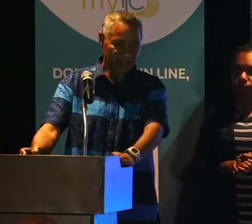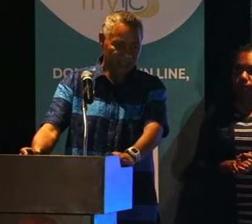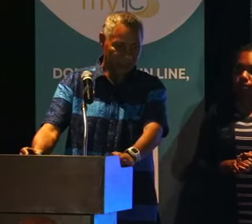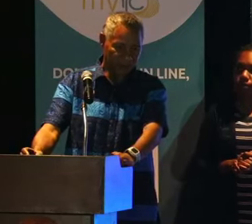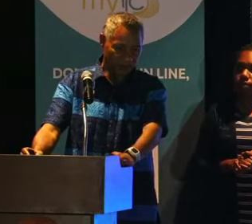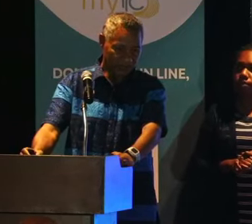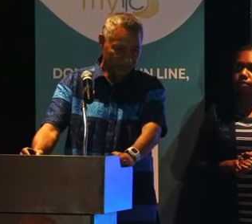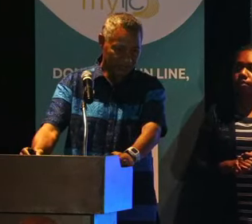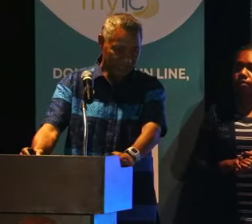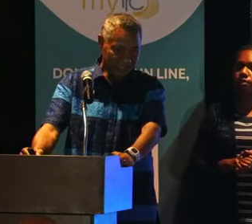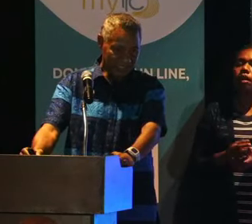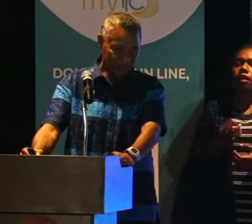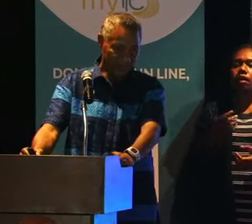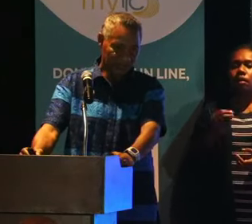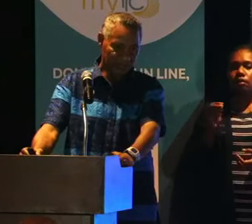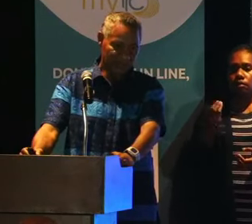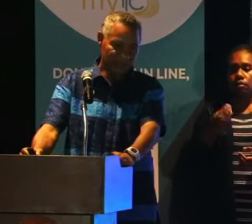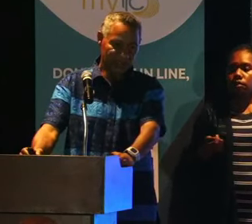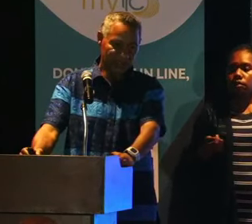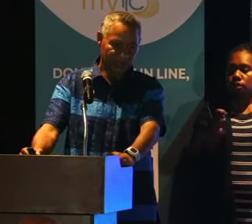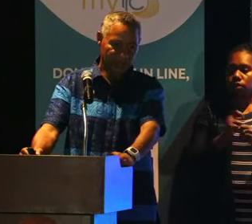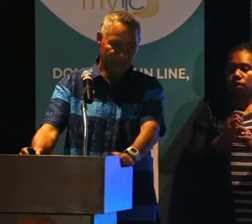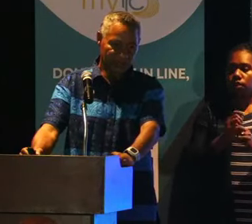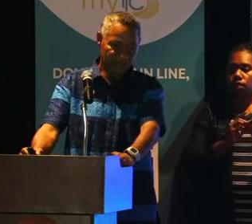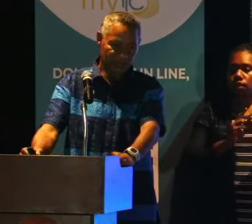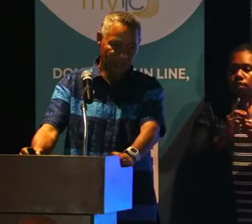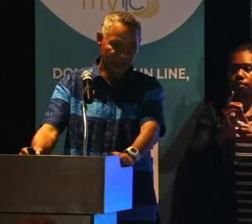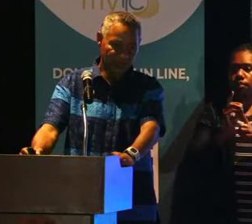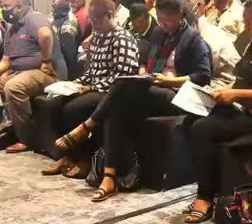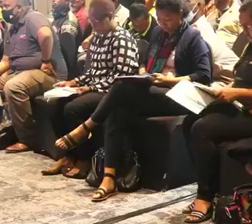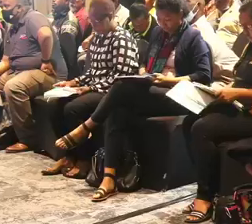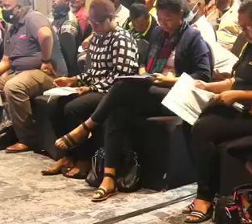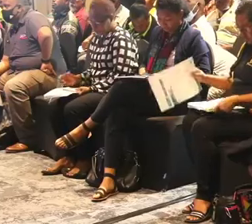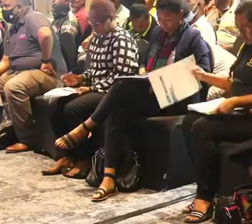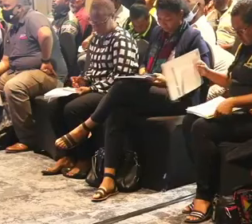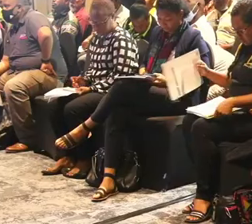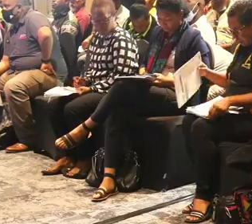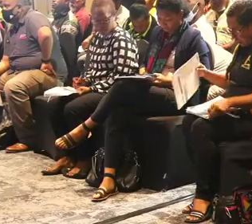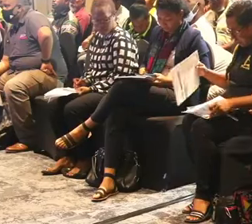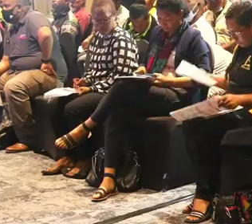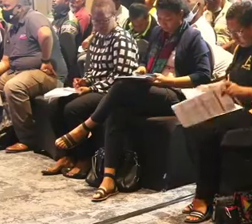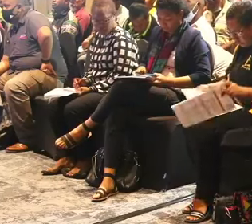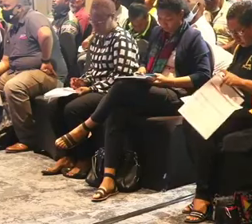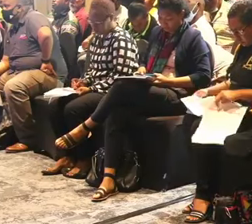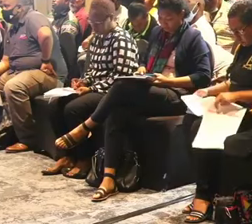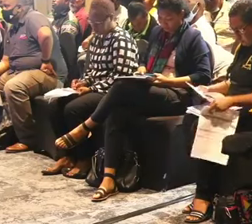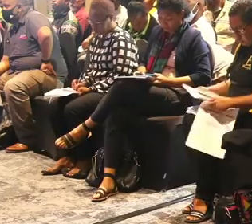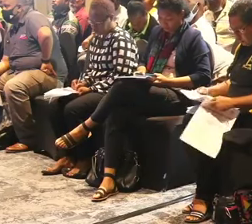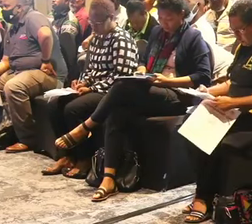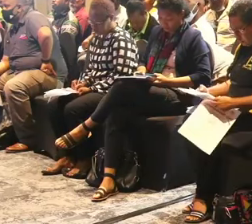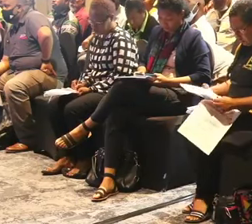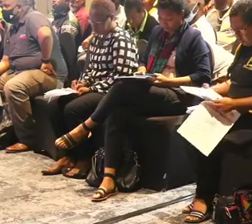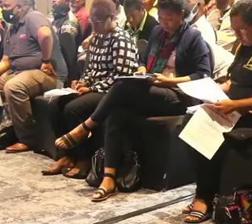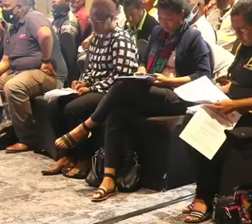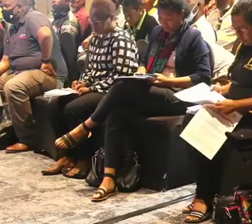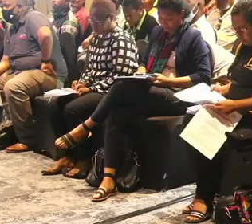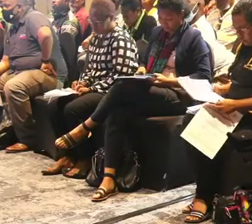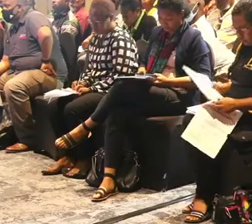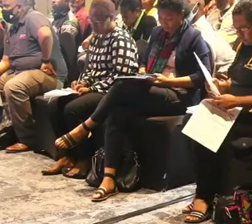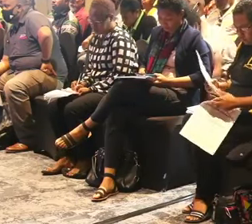rehabilitation of the cooperative in here 2000 by Ministry of Commerce and Industry, SME policy adopted by the government in